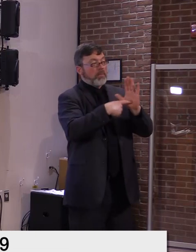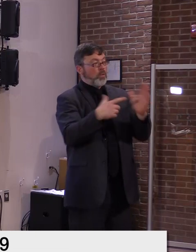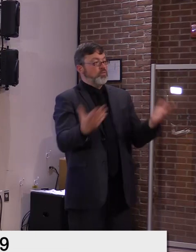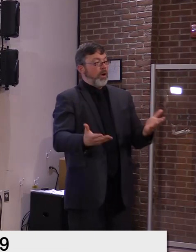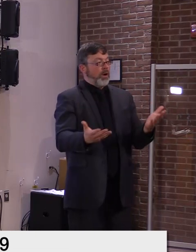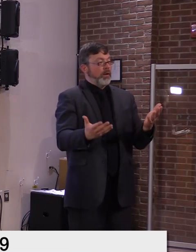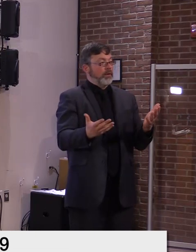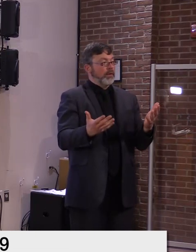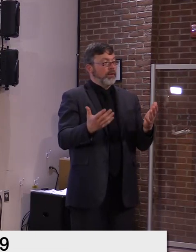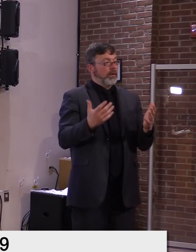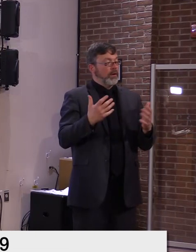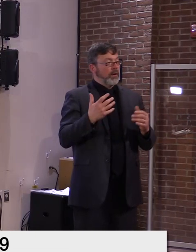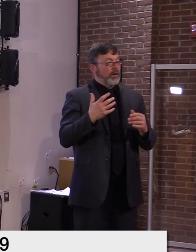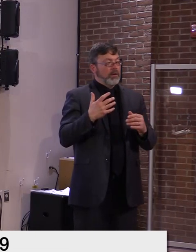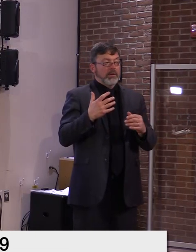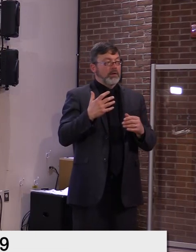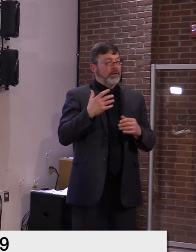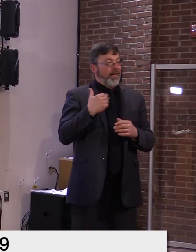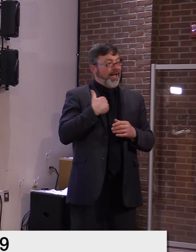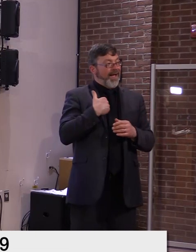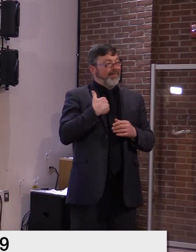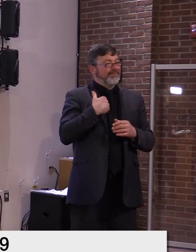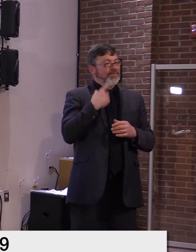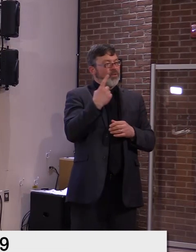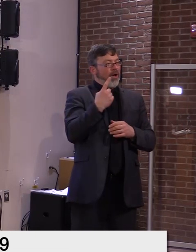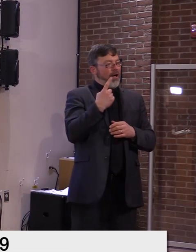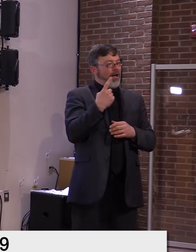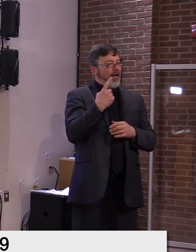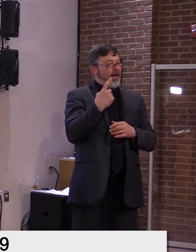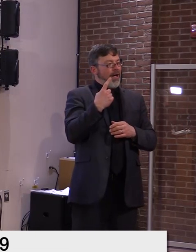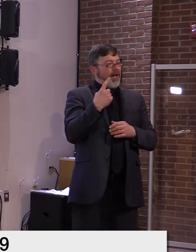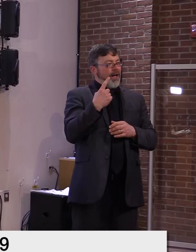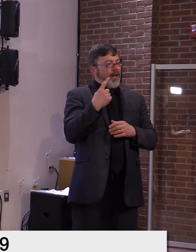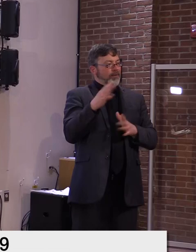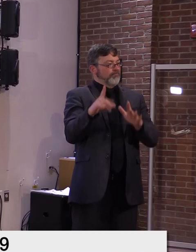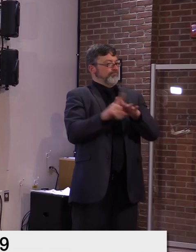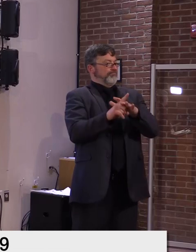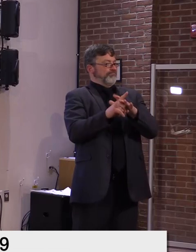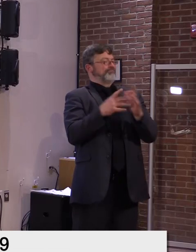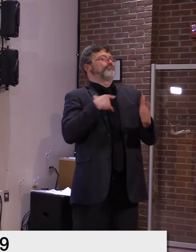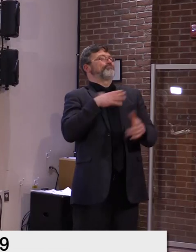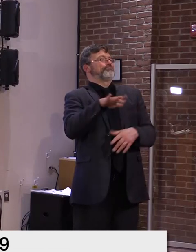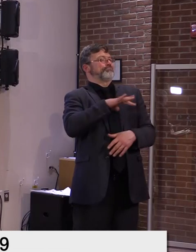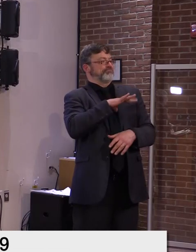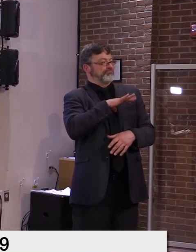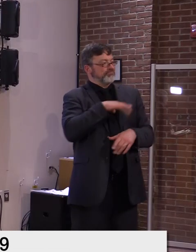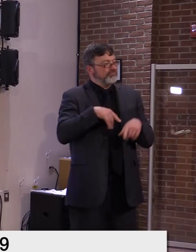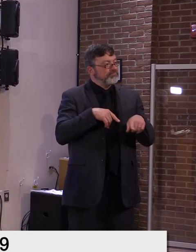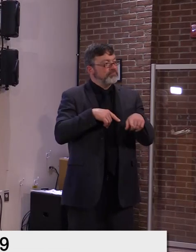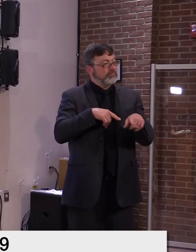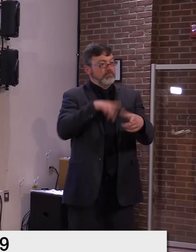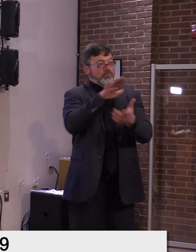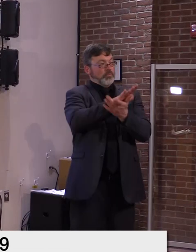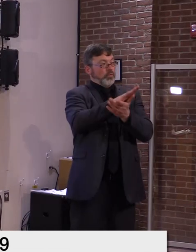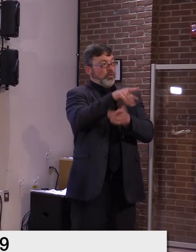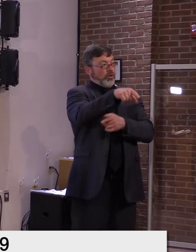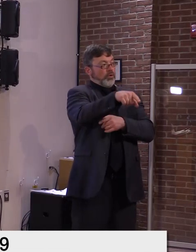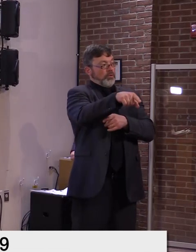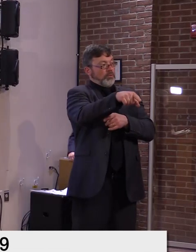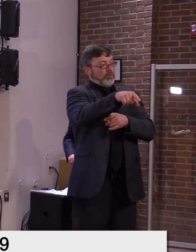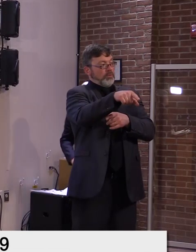that school sort of academic type activities are happening in the morning. These are the plans for the summer,